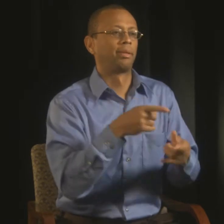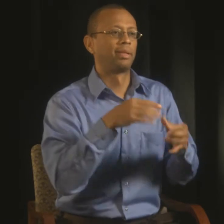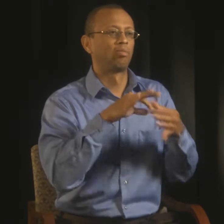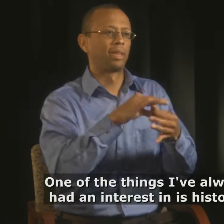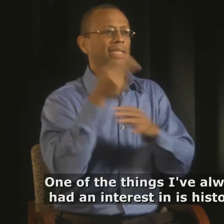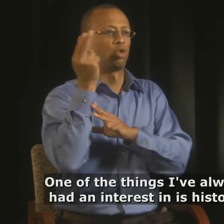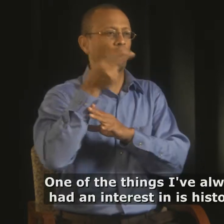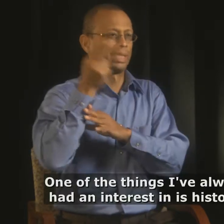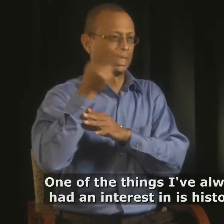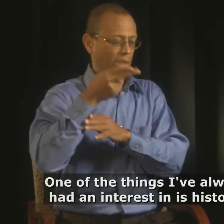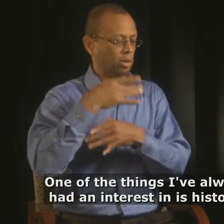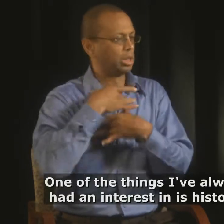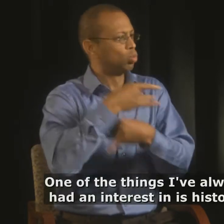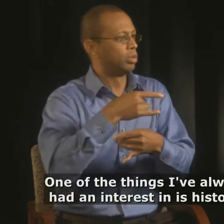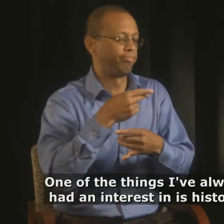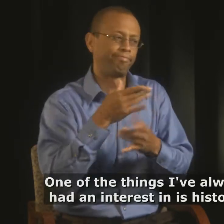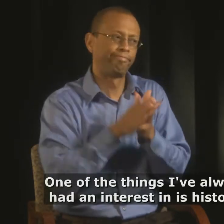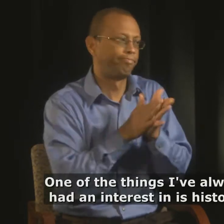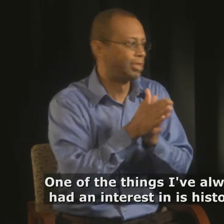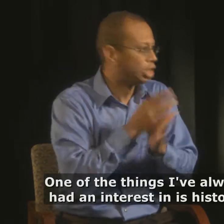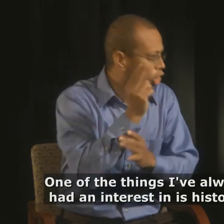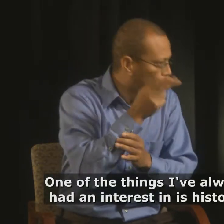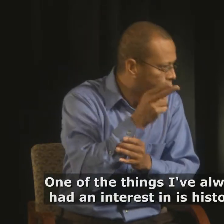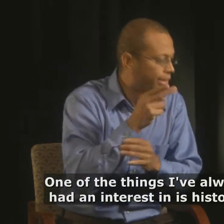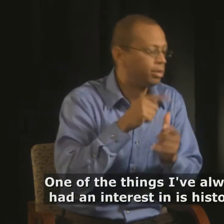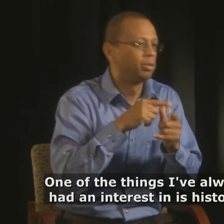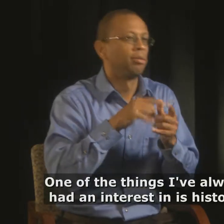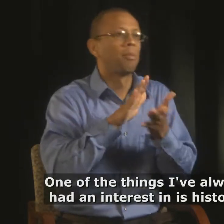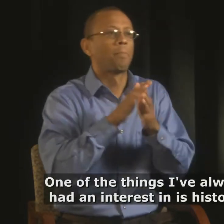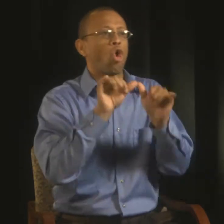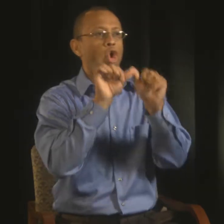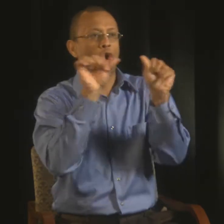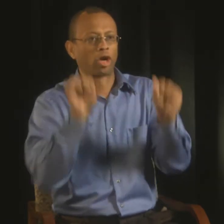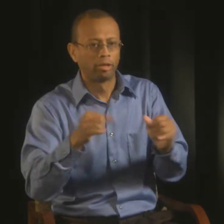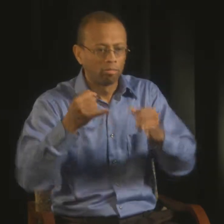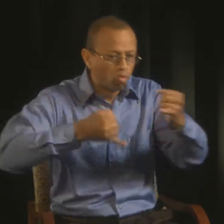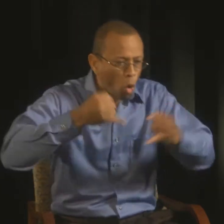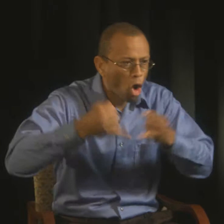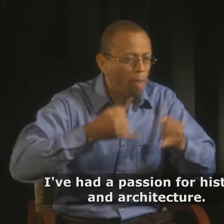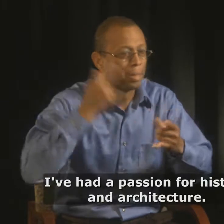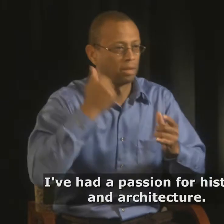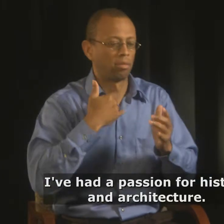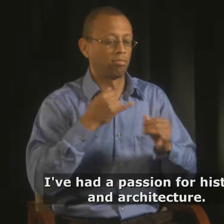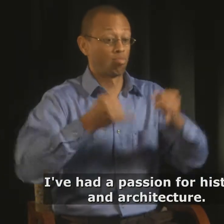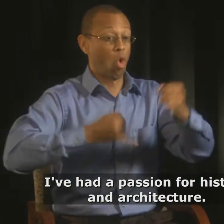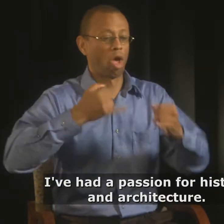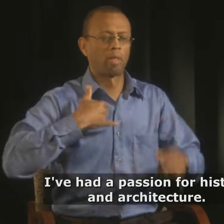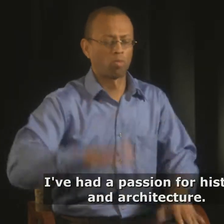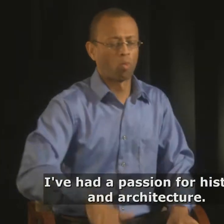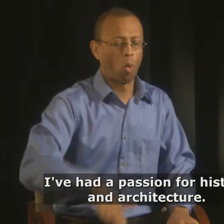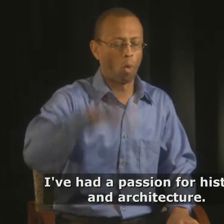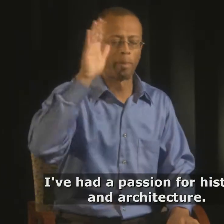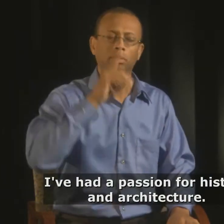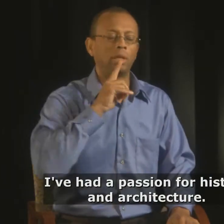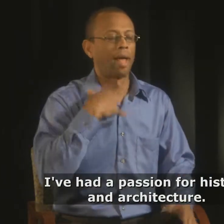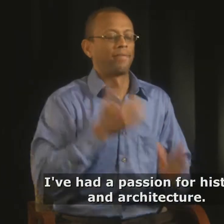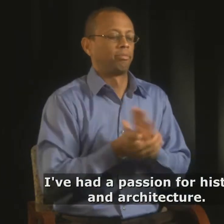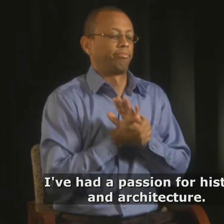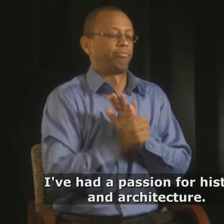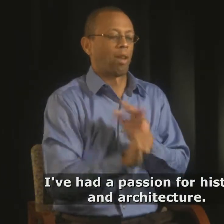One of the things I've always had an interest in is history. I've had a passion for history and architecture. As